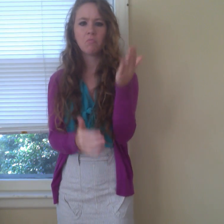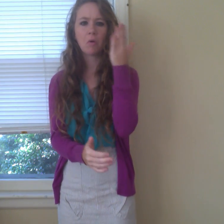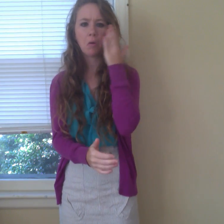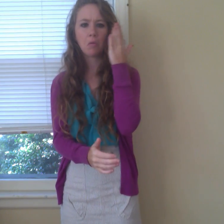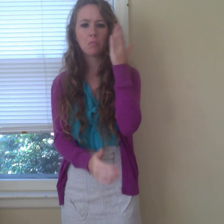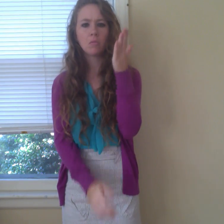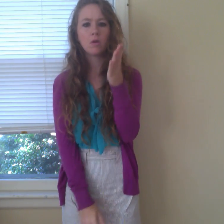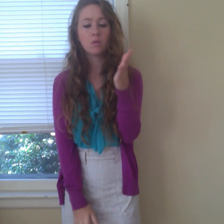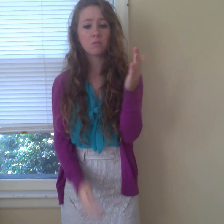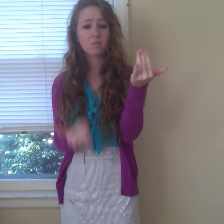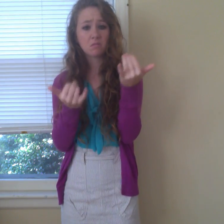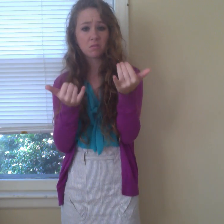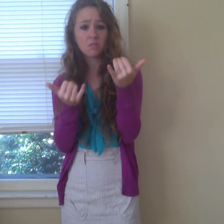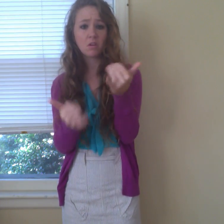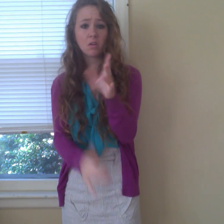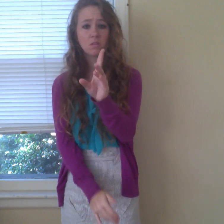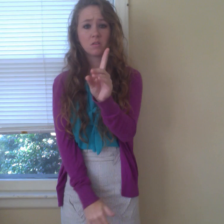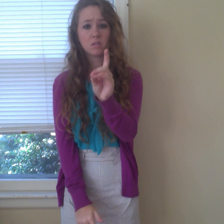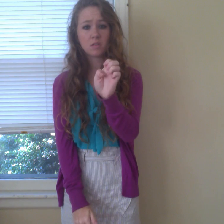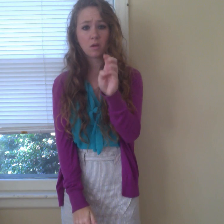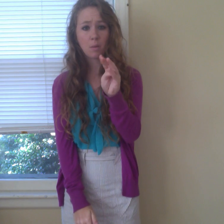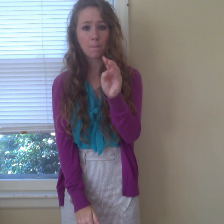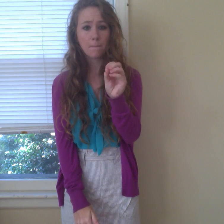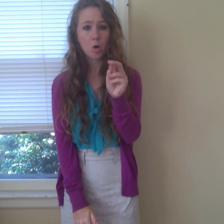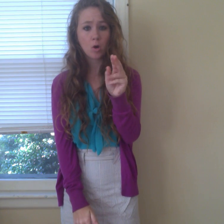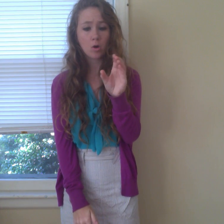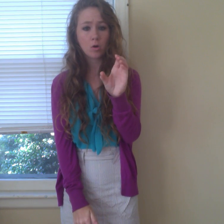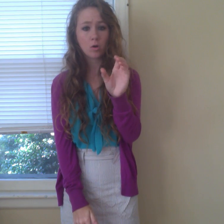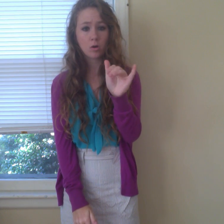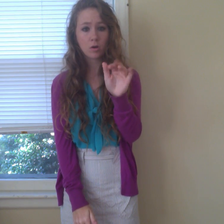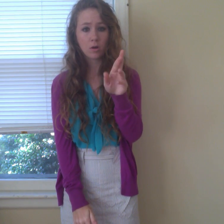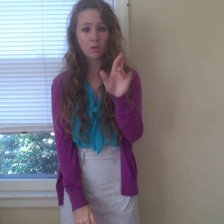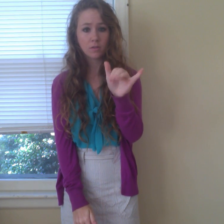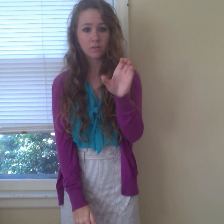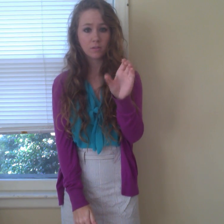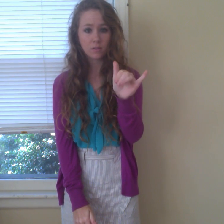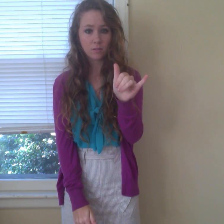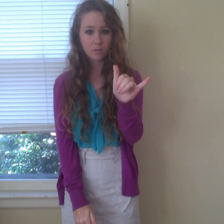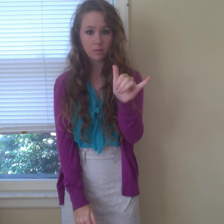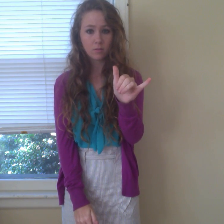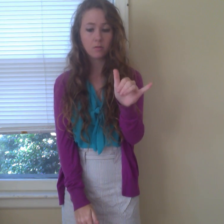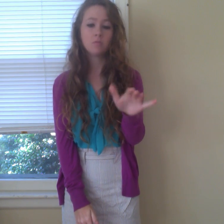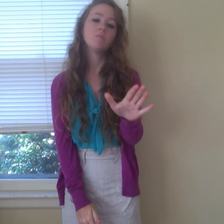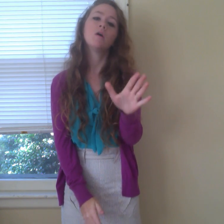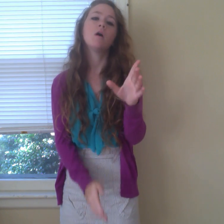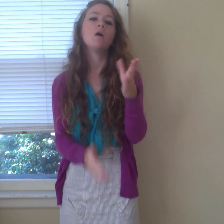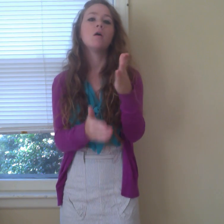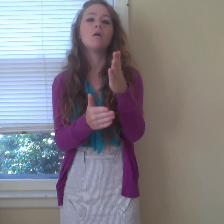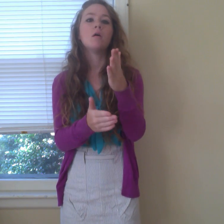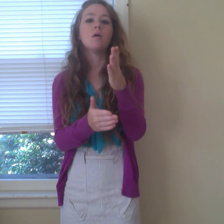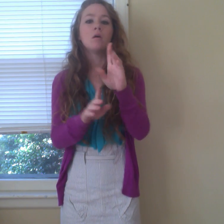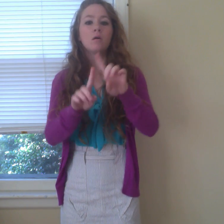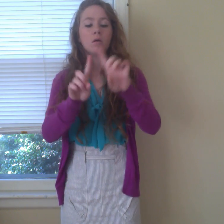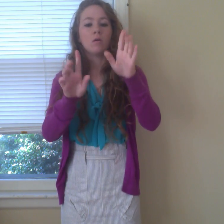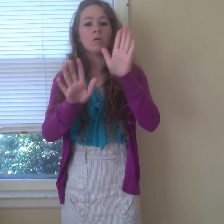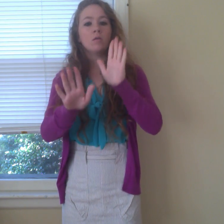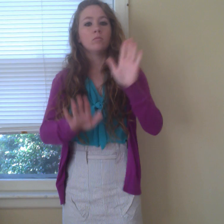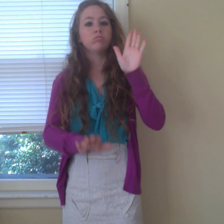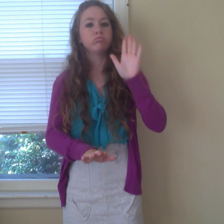American system. Before we discuss political systems, however, it's helpful to address the confusion that has been spread